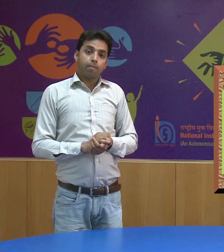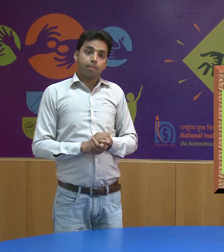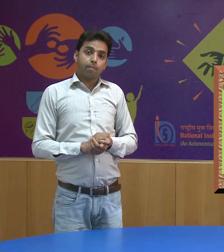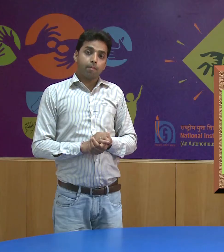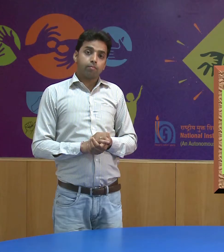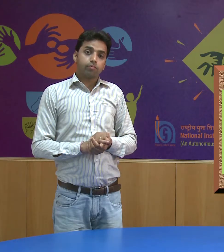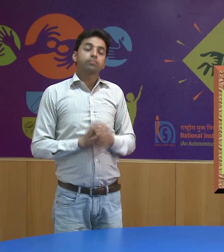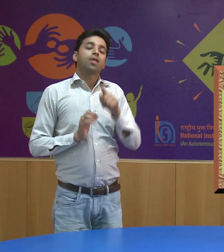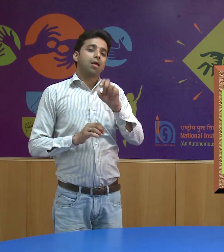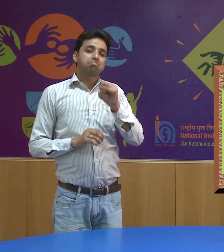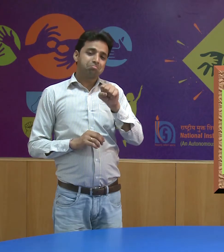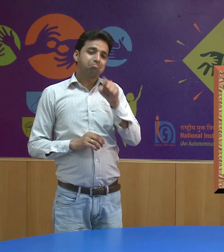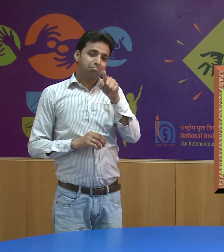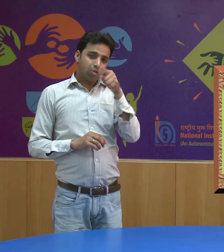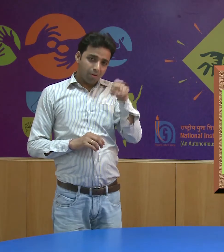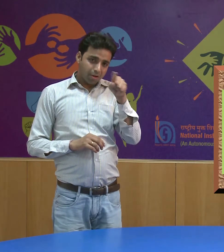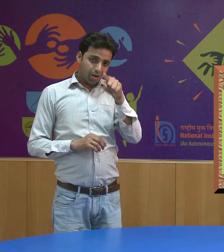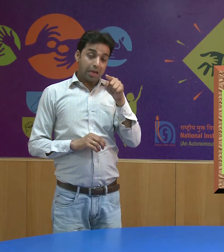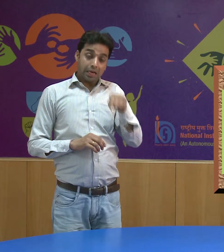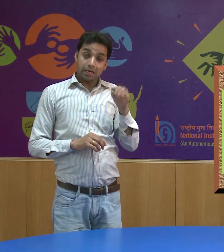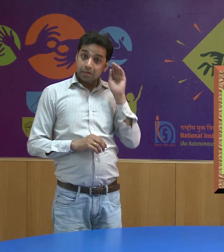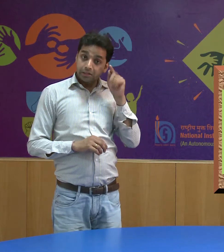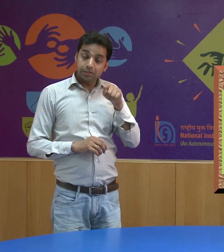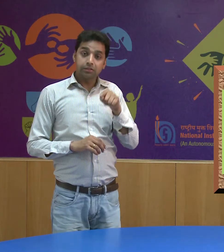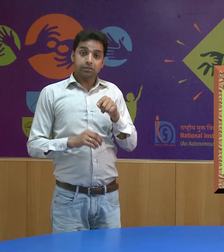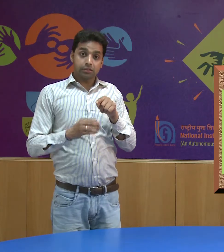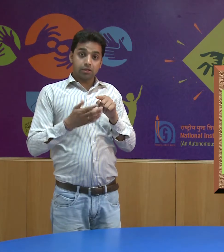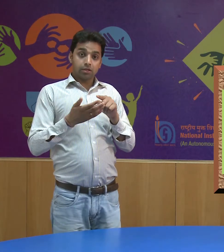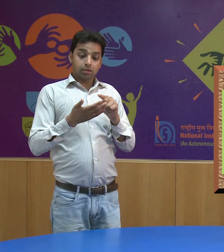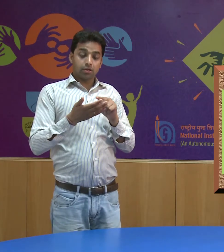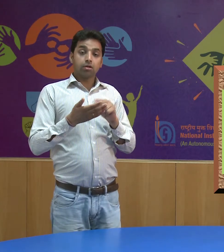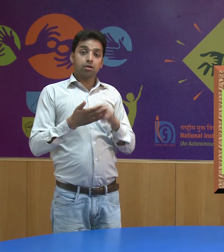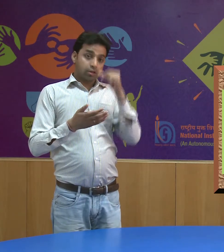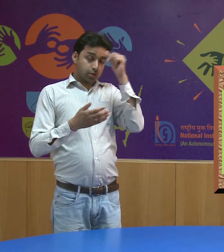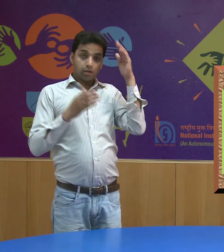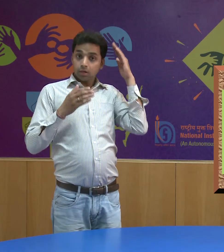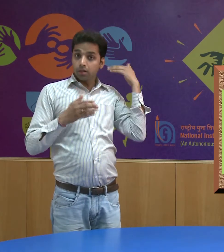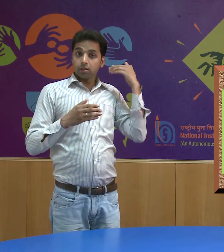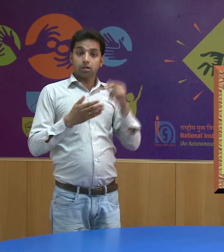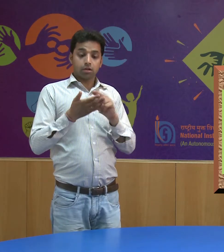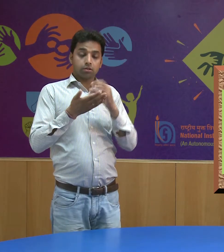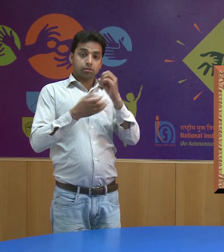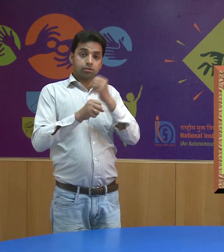Yes, you are right. It is the Indira Gandhi National Open University.